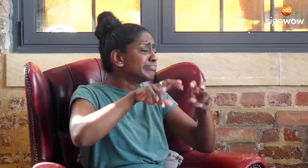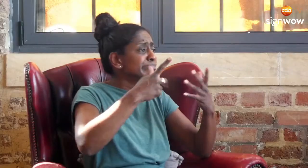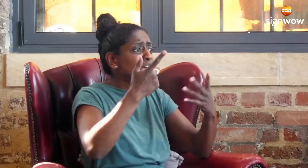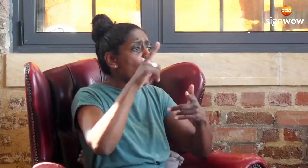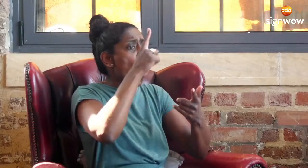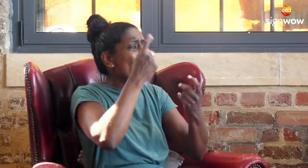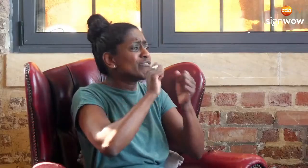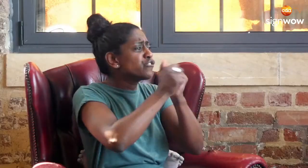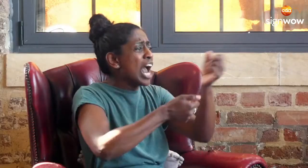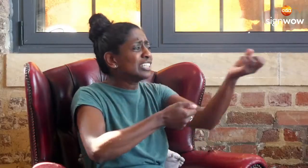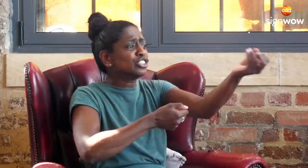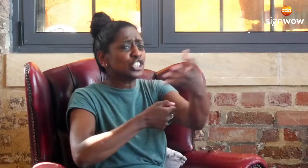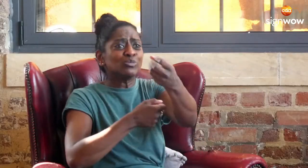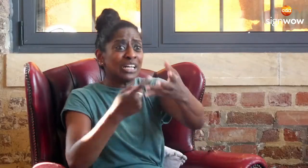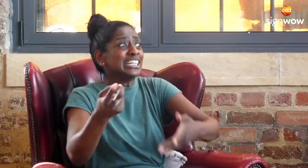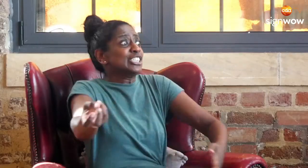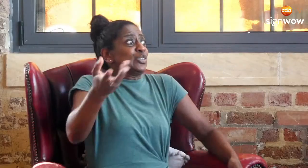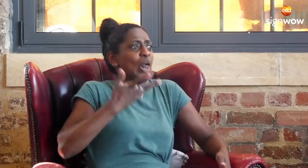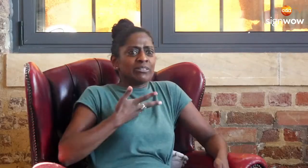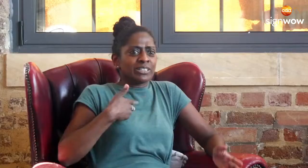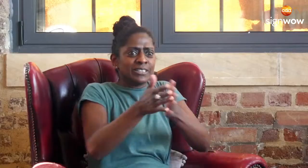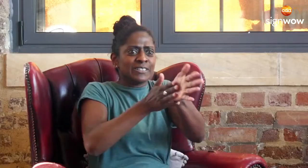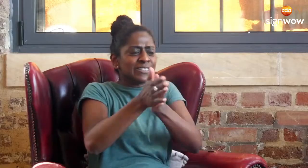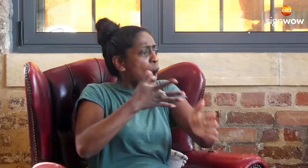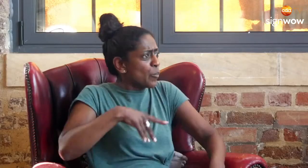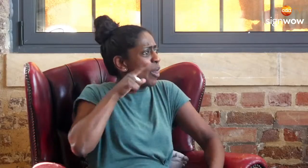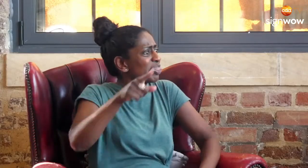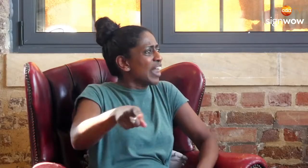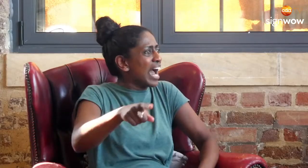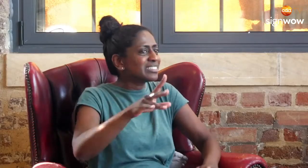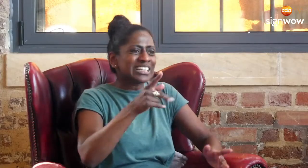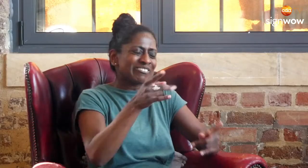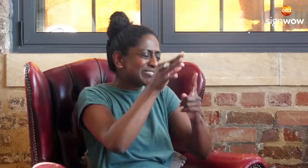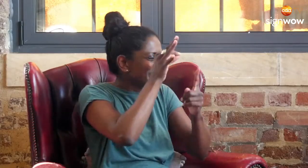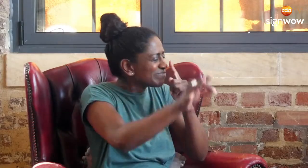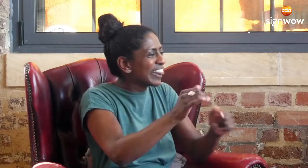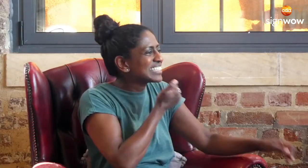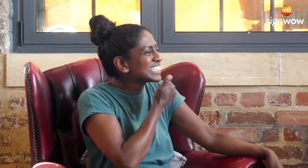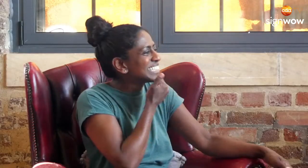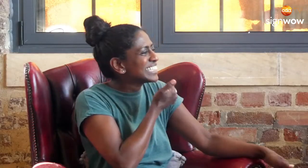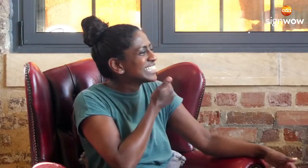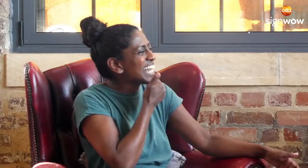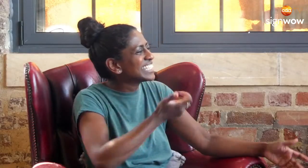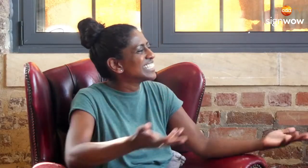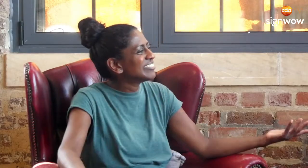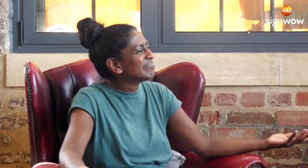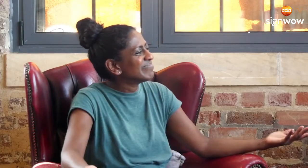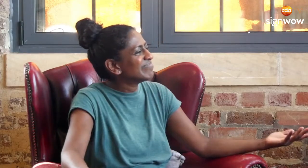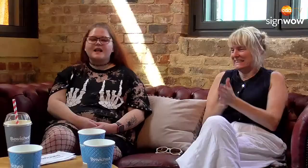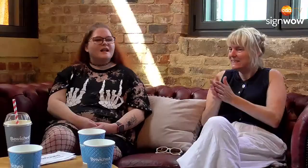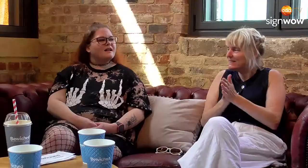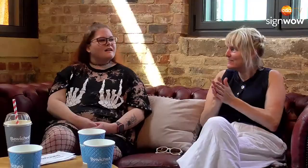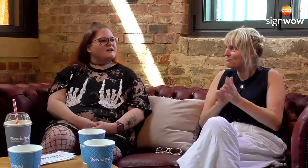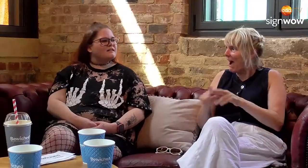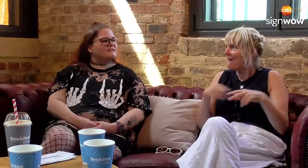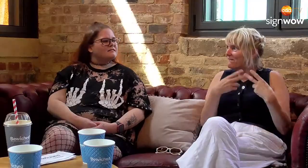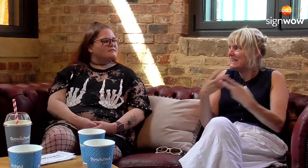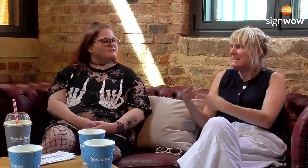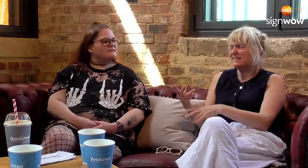it's setting. It was just one friend told another friend, and I thought, oh, this is beautiful. I'm going to have to do this. Oh, I need to go. I'm